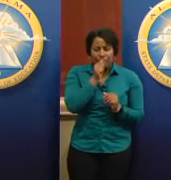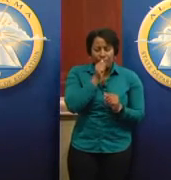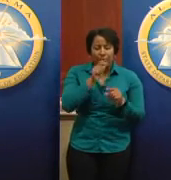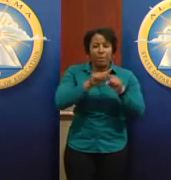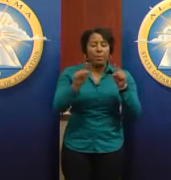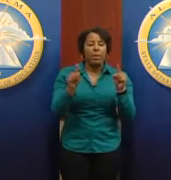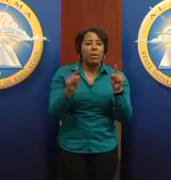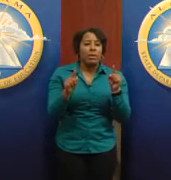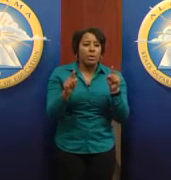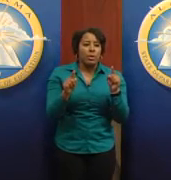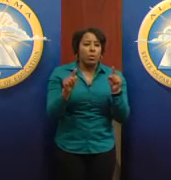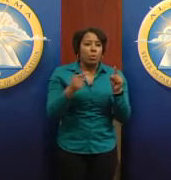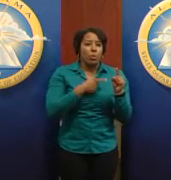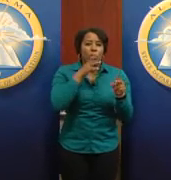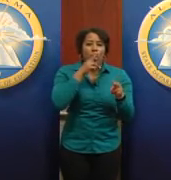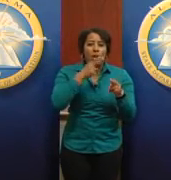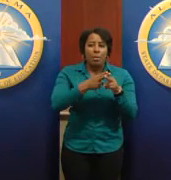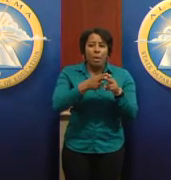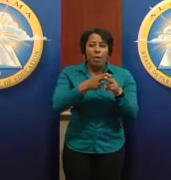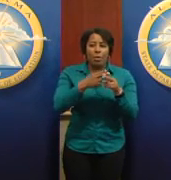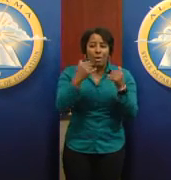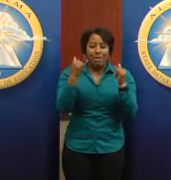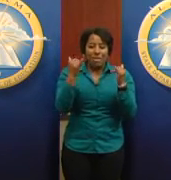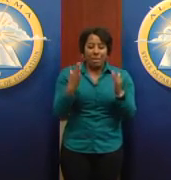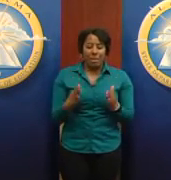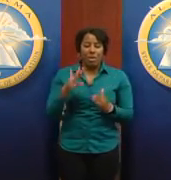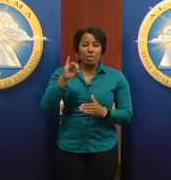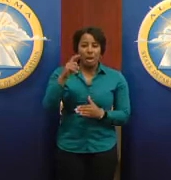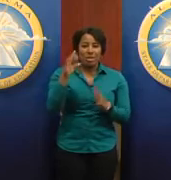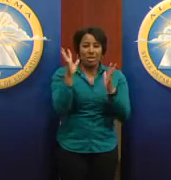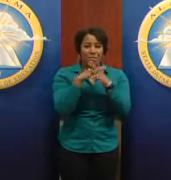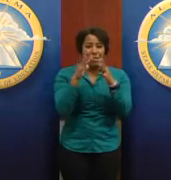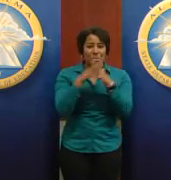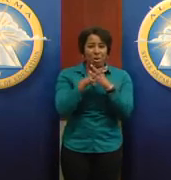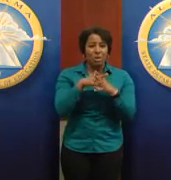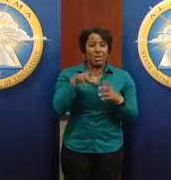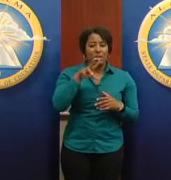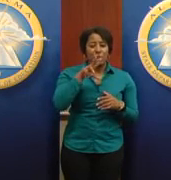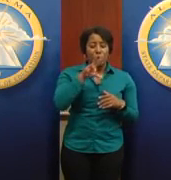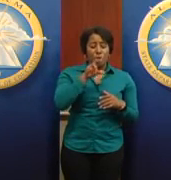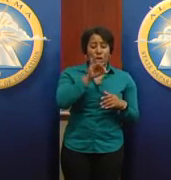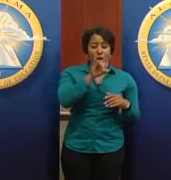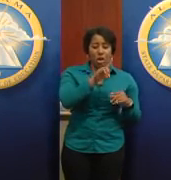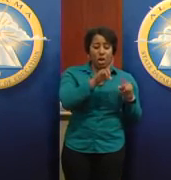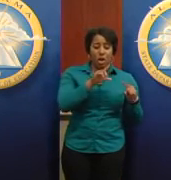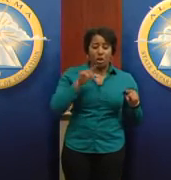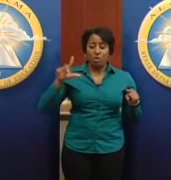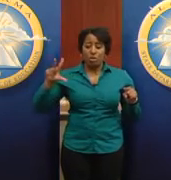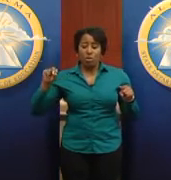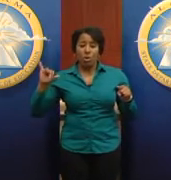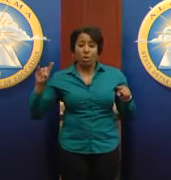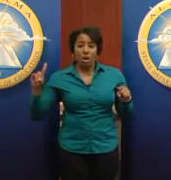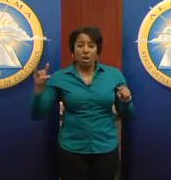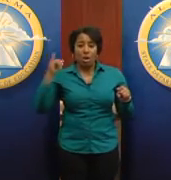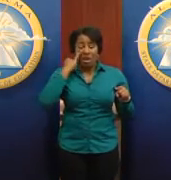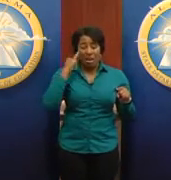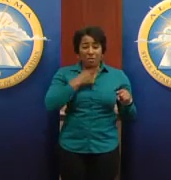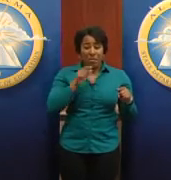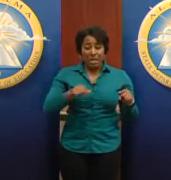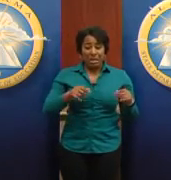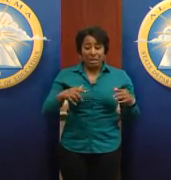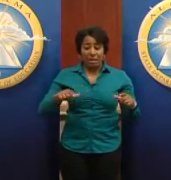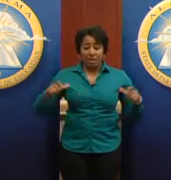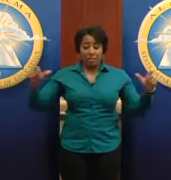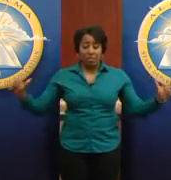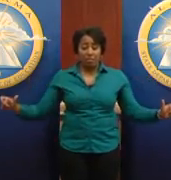talking about is that the player's box in football is from the 30-yard line to the 30-yard line. If you can extend that down to the 20 or the